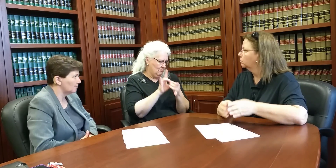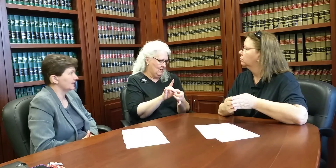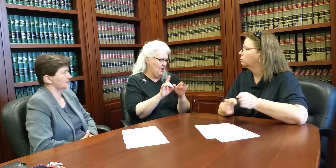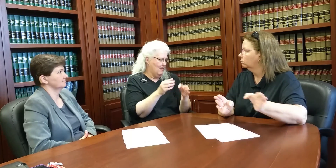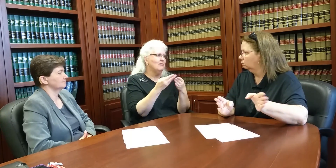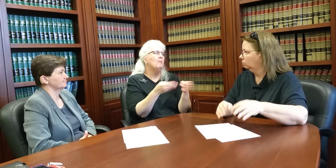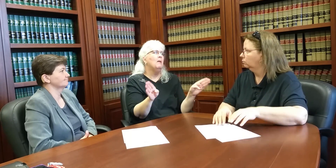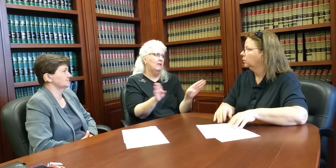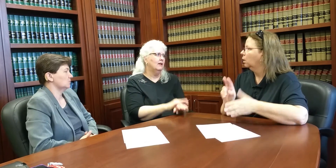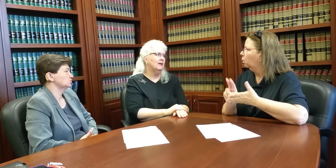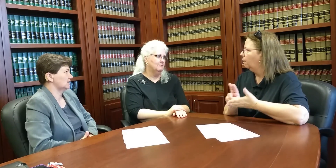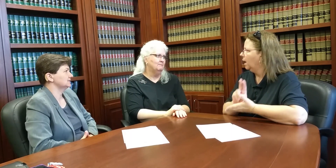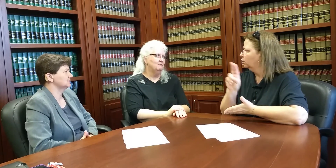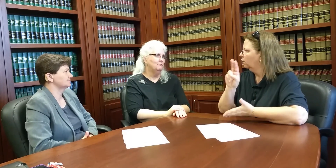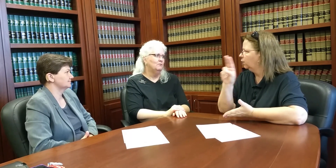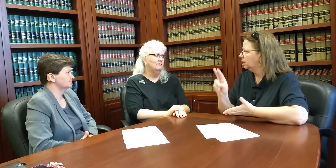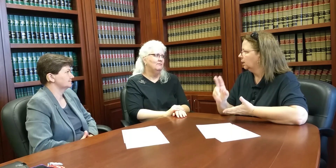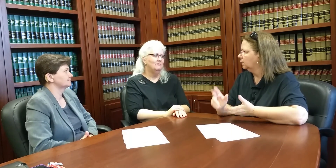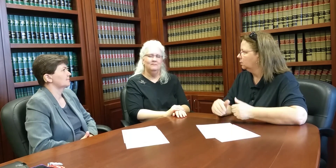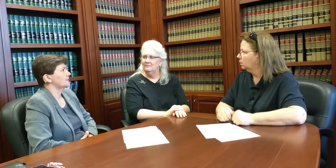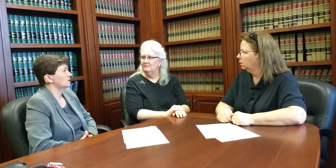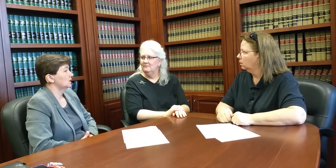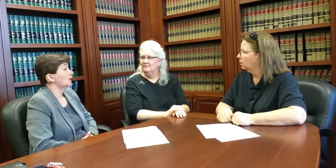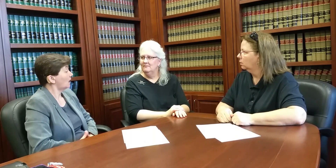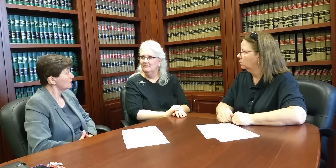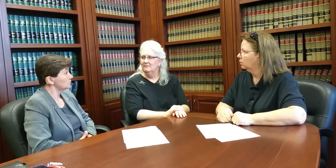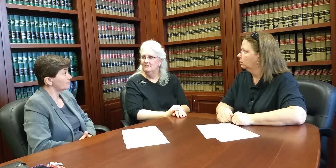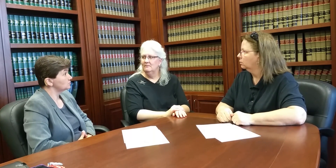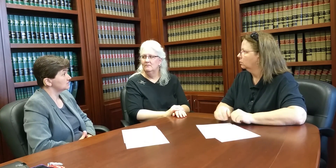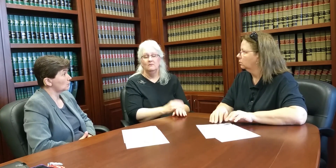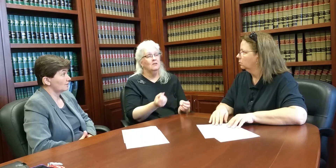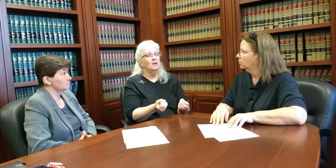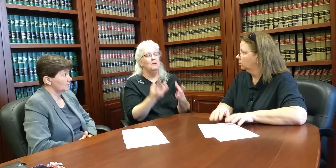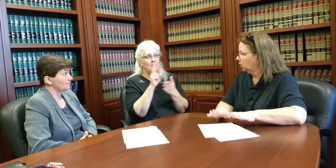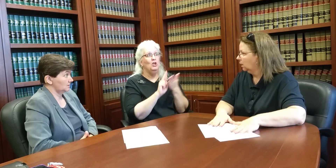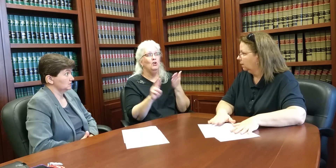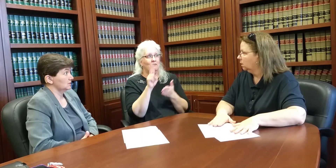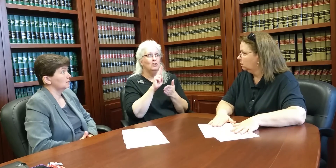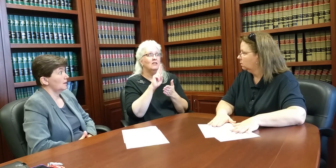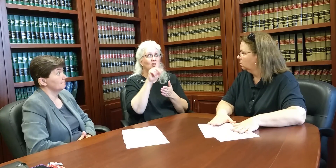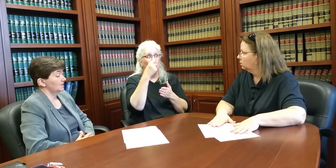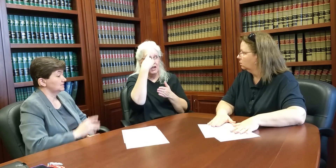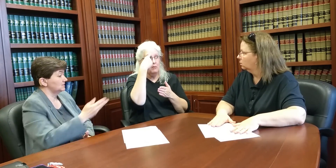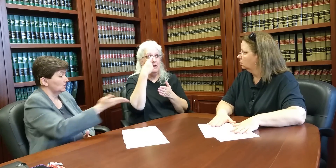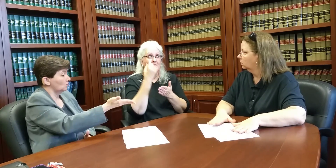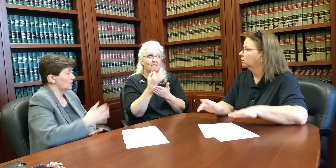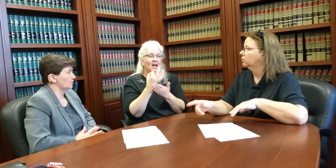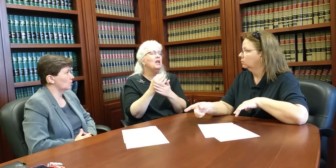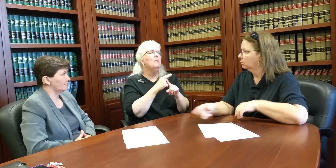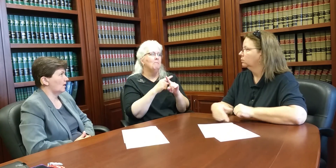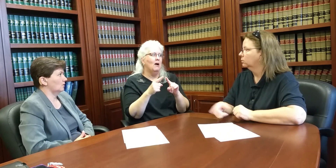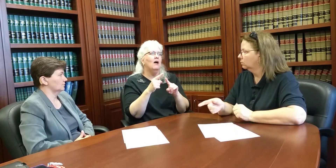public in most What of about them. your facilities? A lot of universities are governmental funded, Yes. but still they're gonna fall under